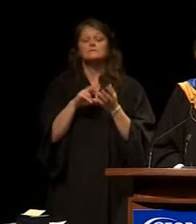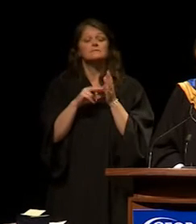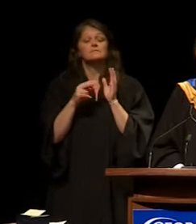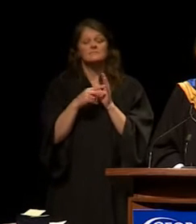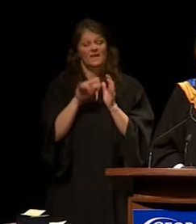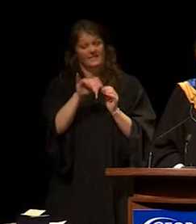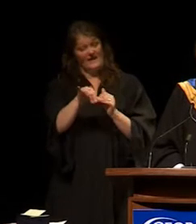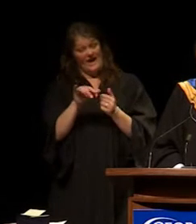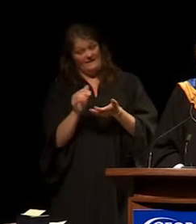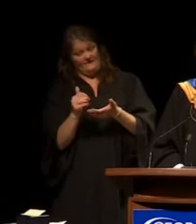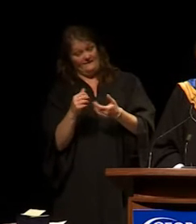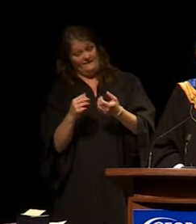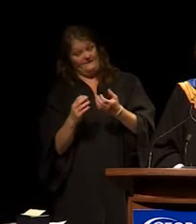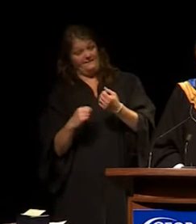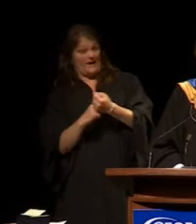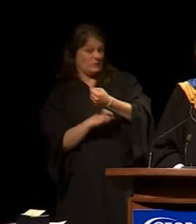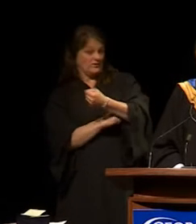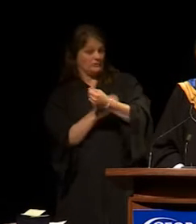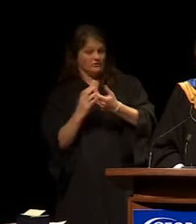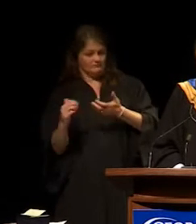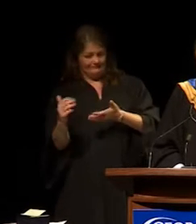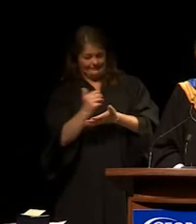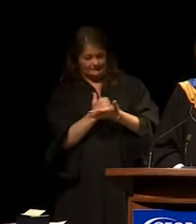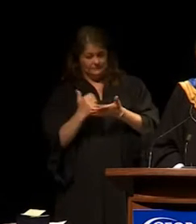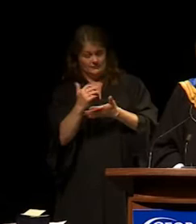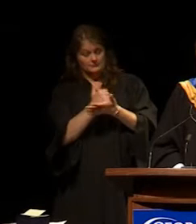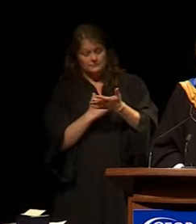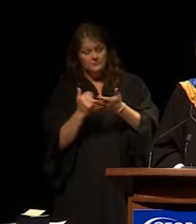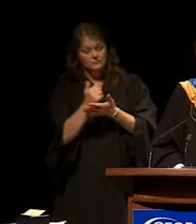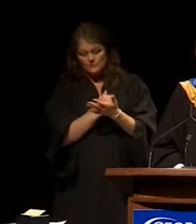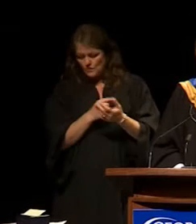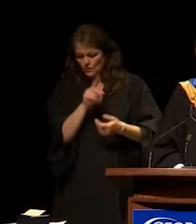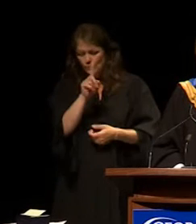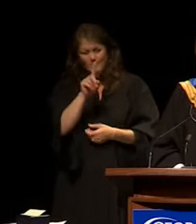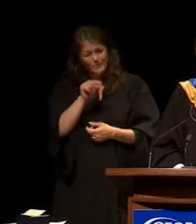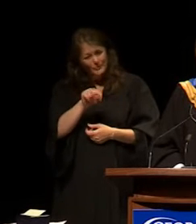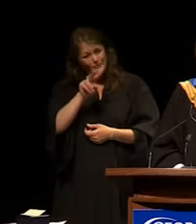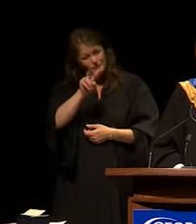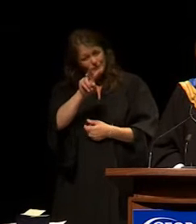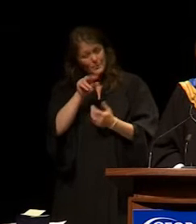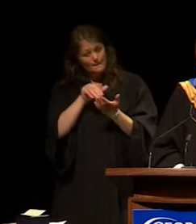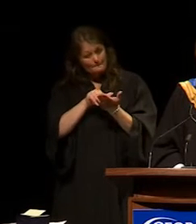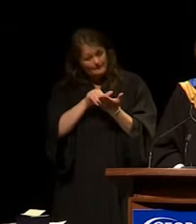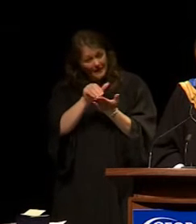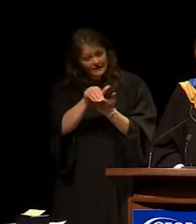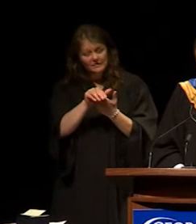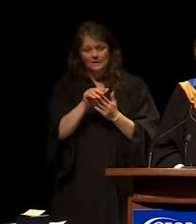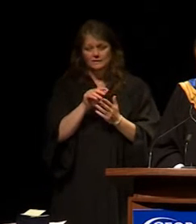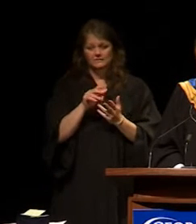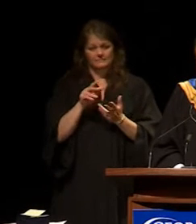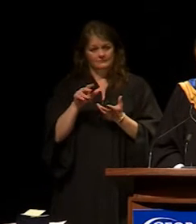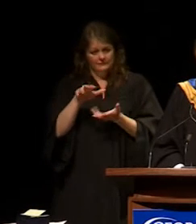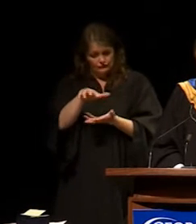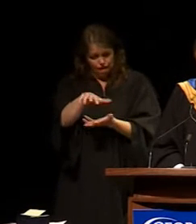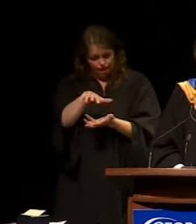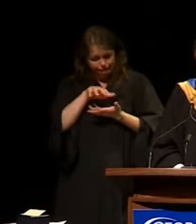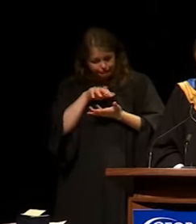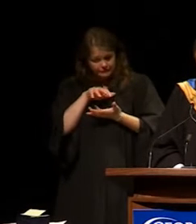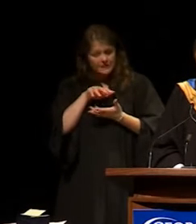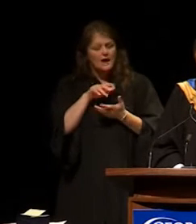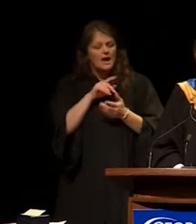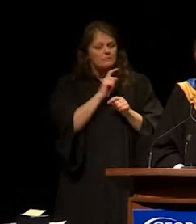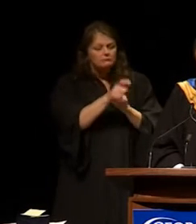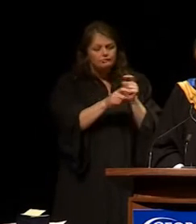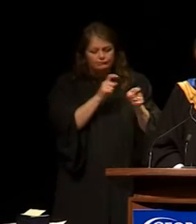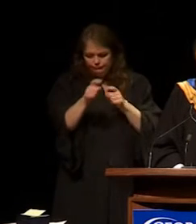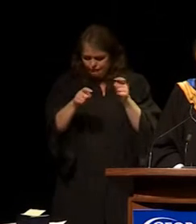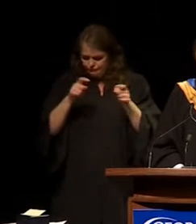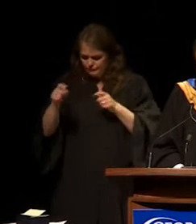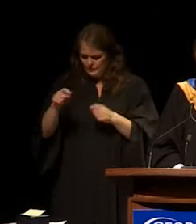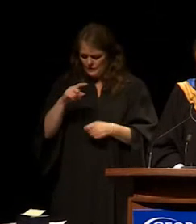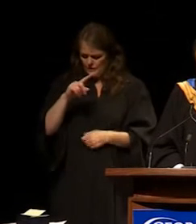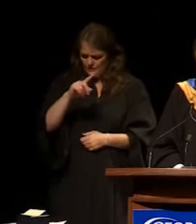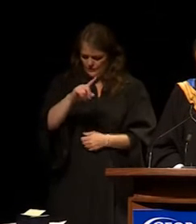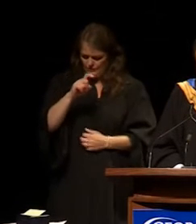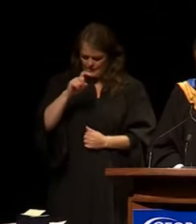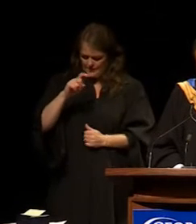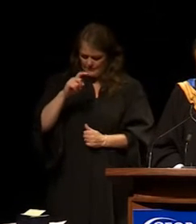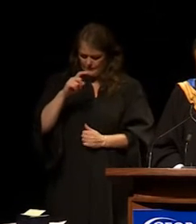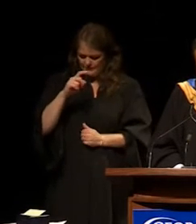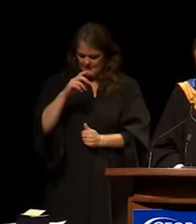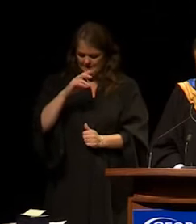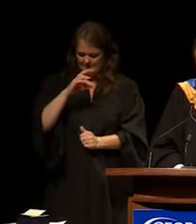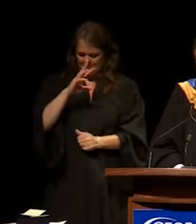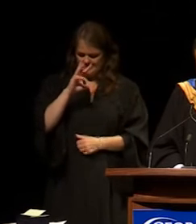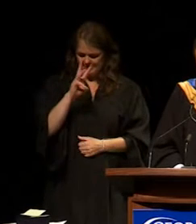raised over 1.2 million and awarded 163 scholarships. Leo served as